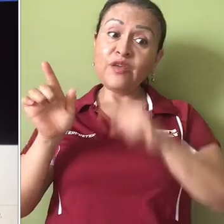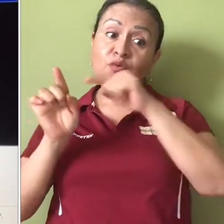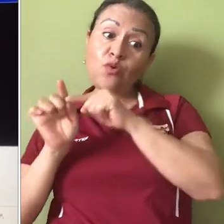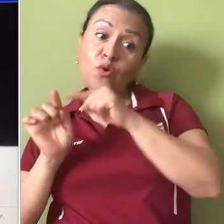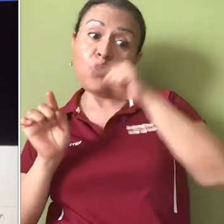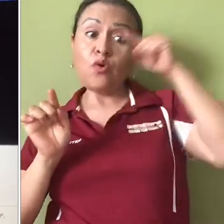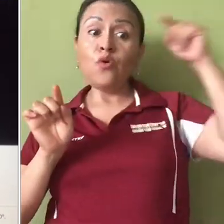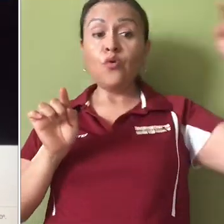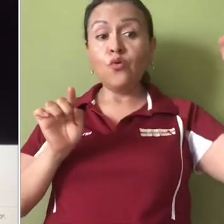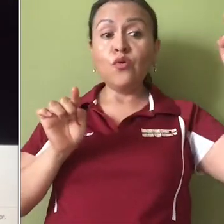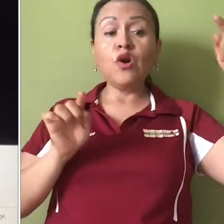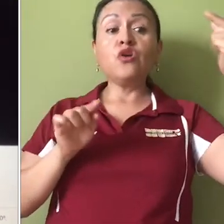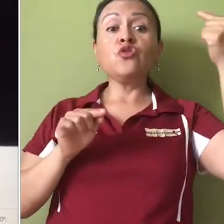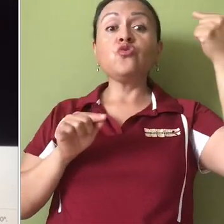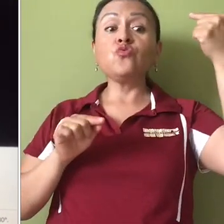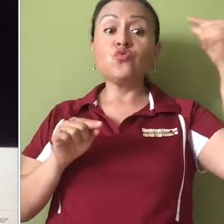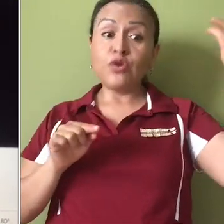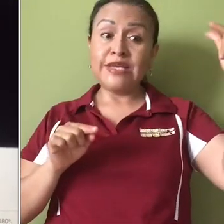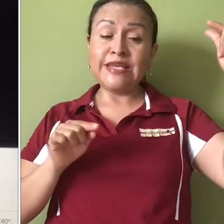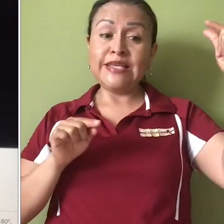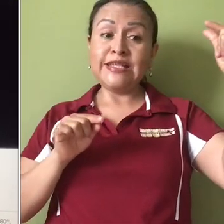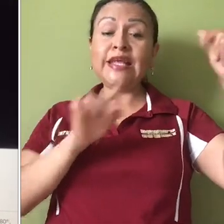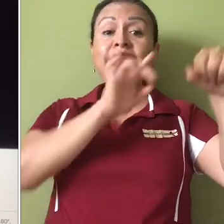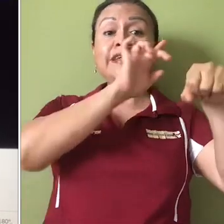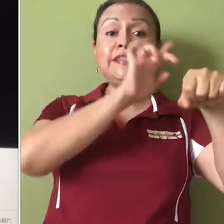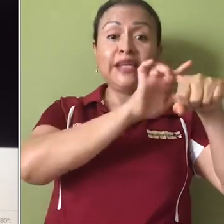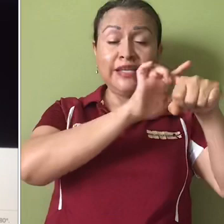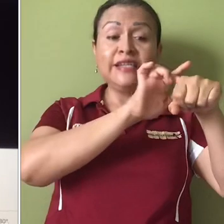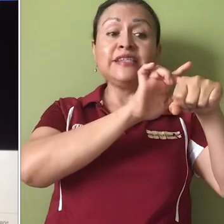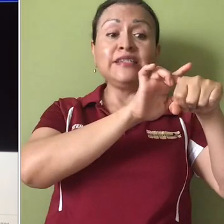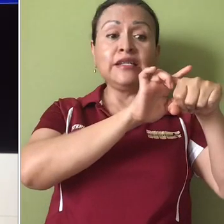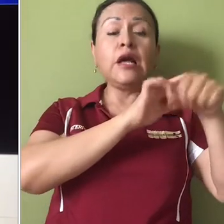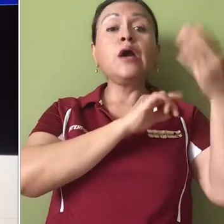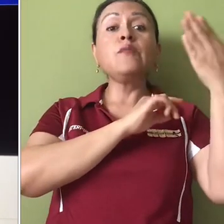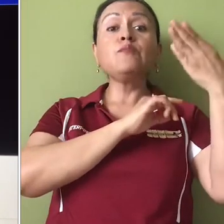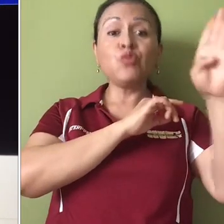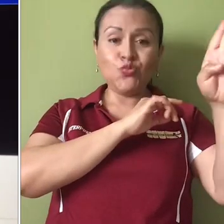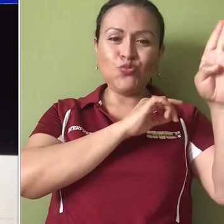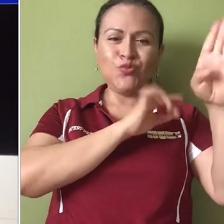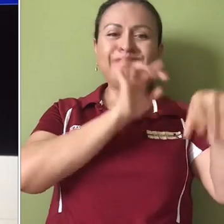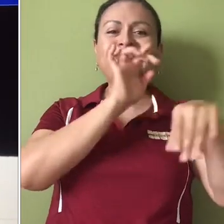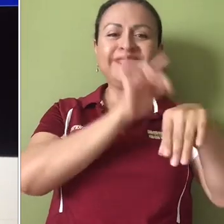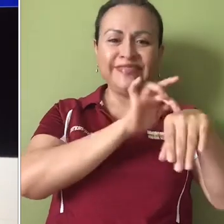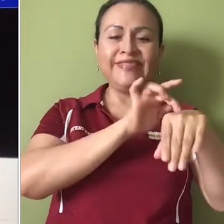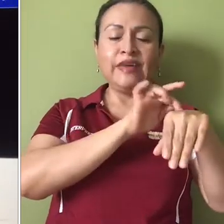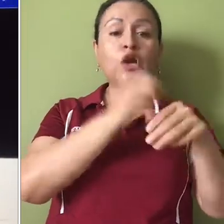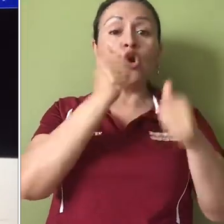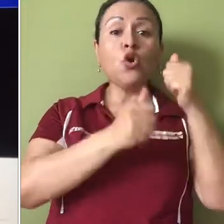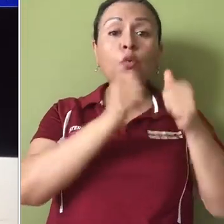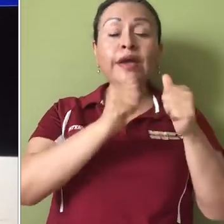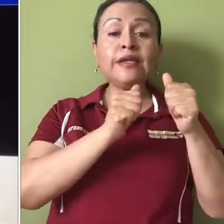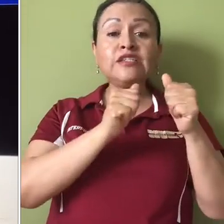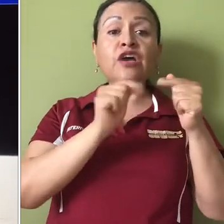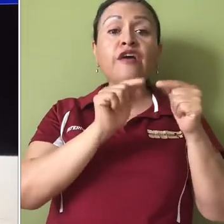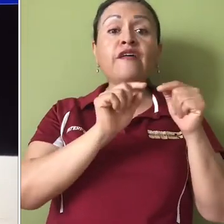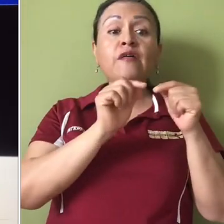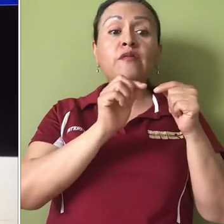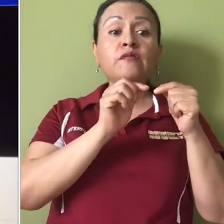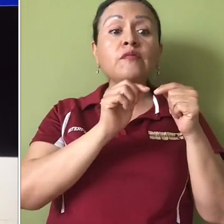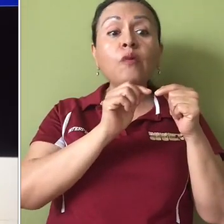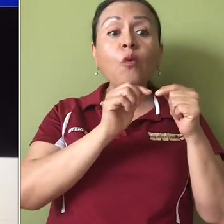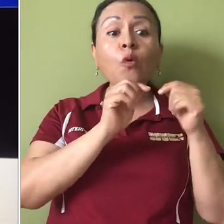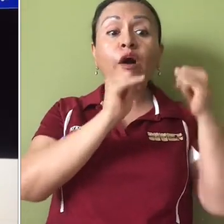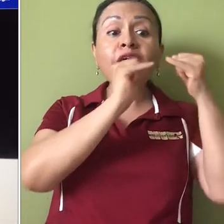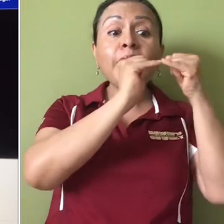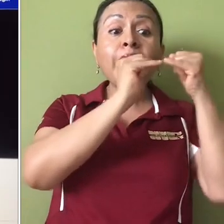here where the green line, the green transversal intersects the blue parallel line. Well, what angle is vertical to it? Well, this angle. So